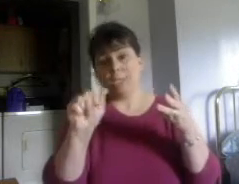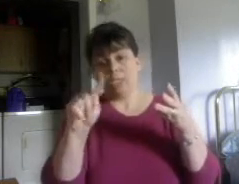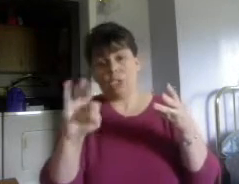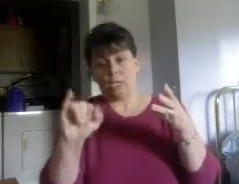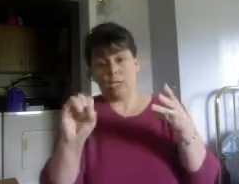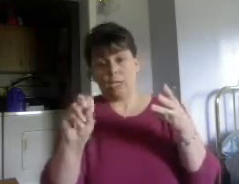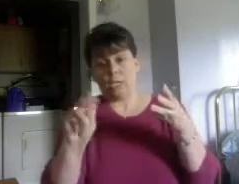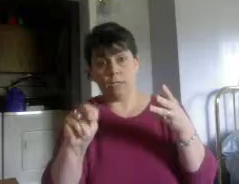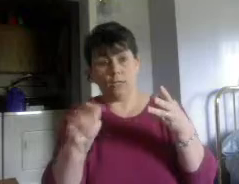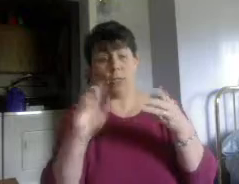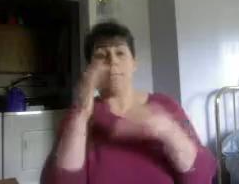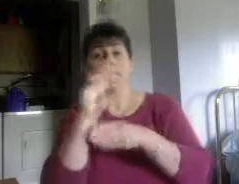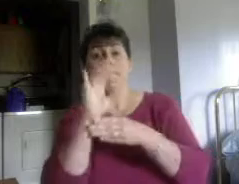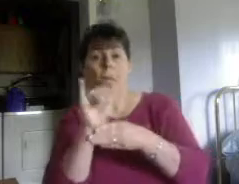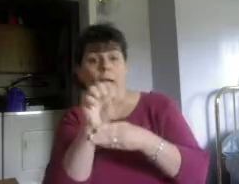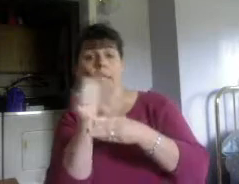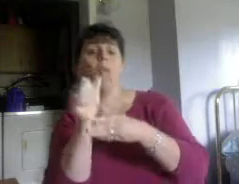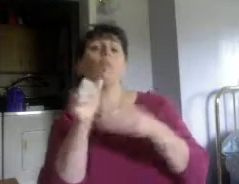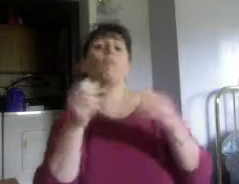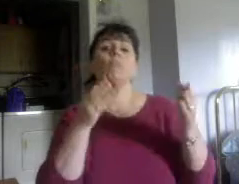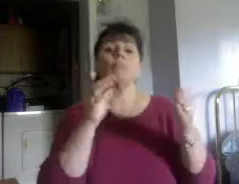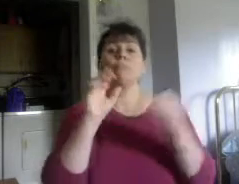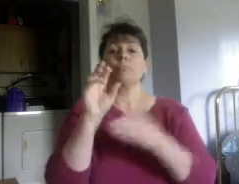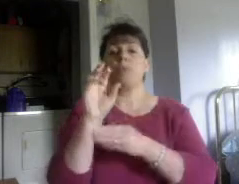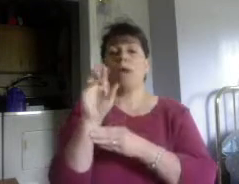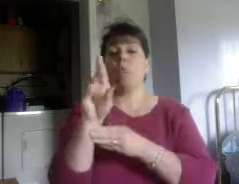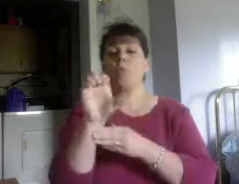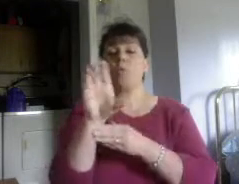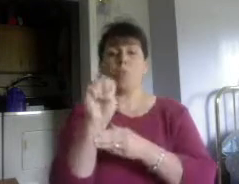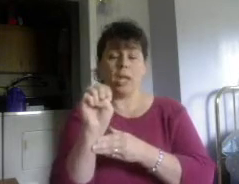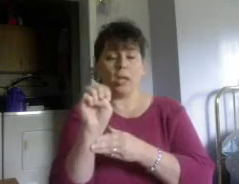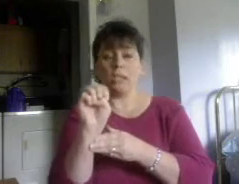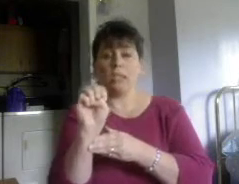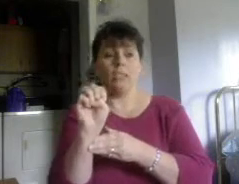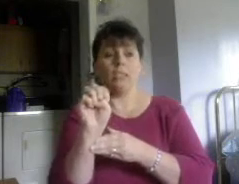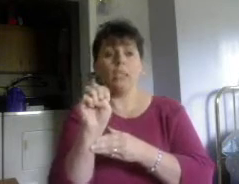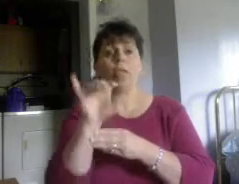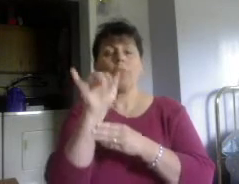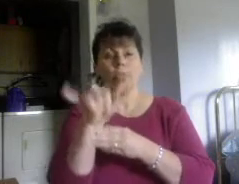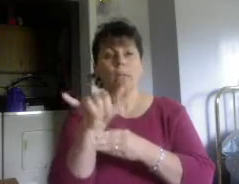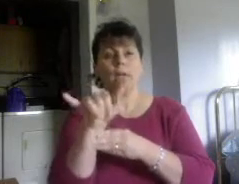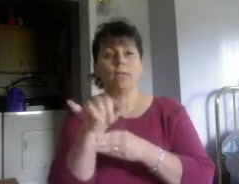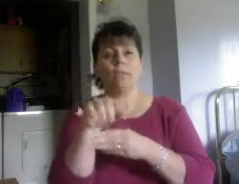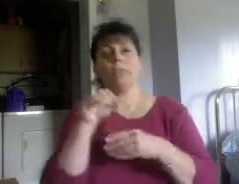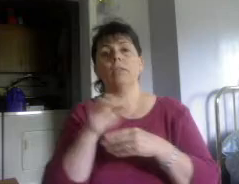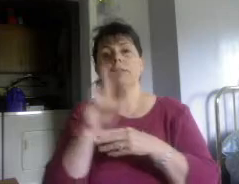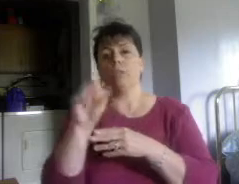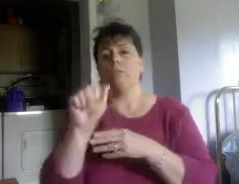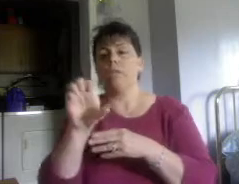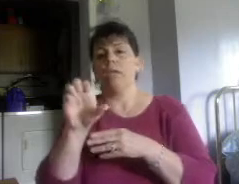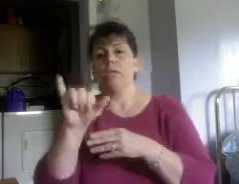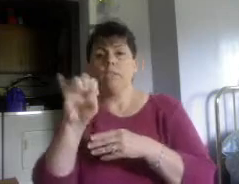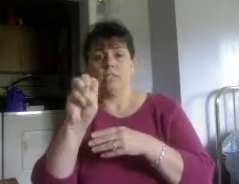terms race and racial pertain to characteristics of a particular ethnic group. Two key elements are